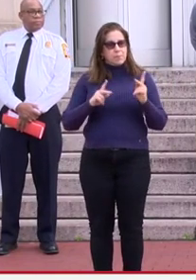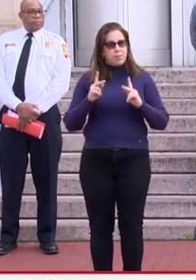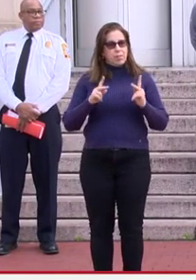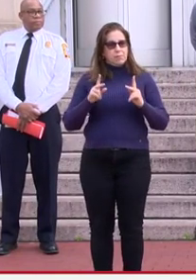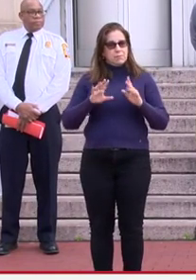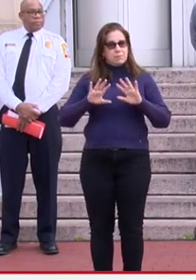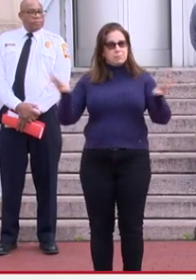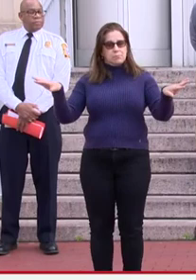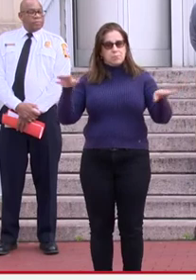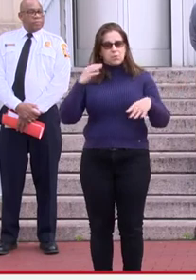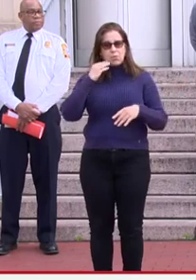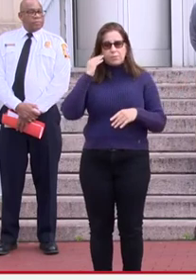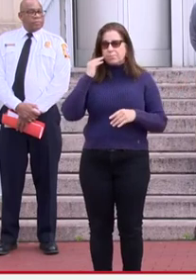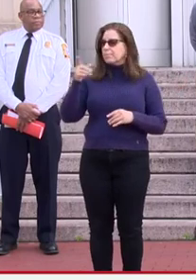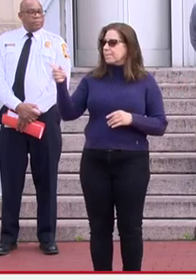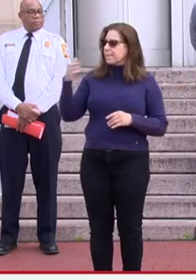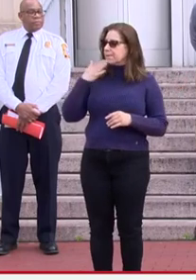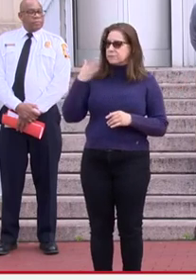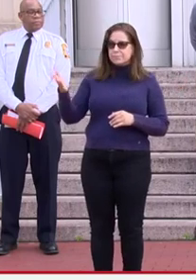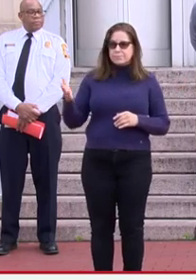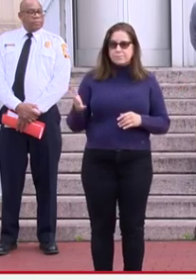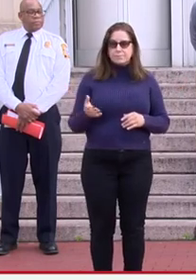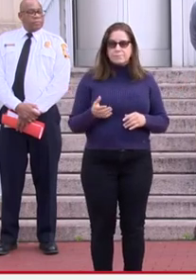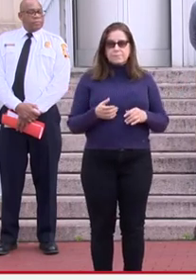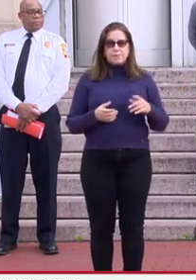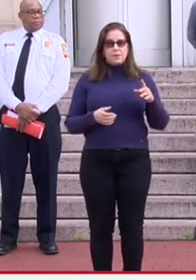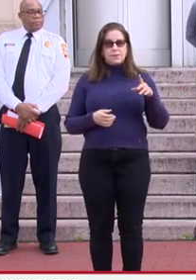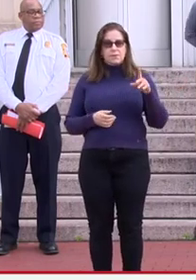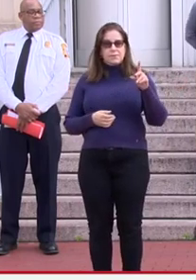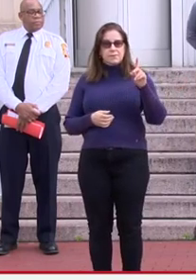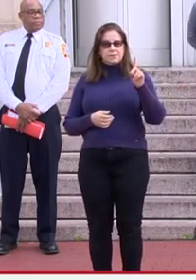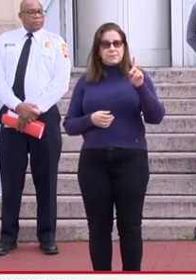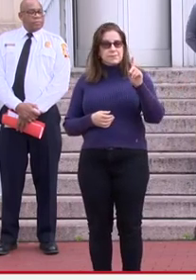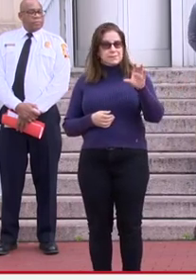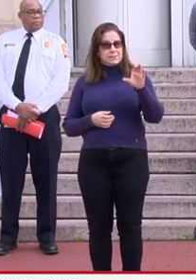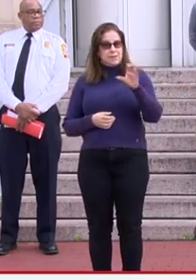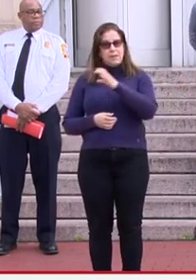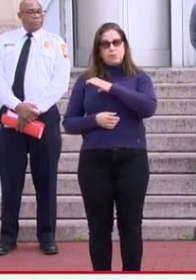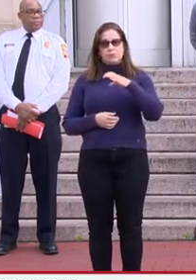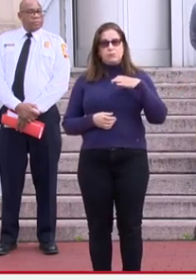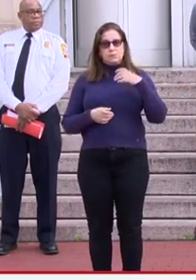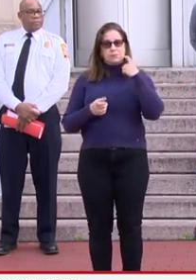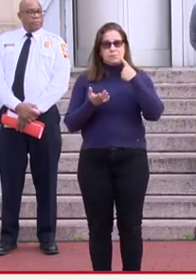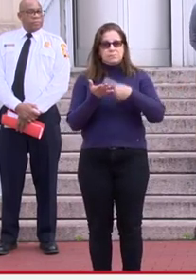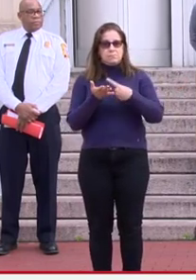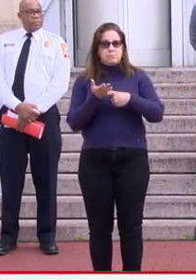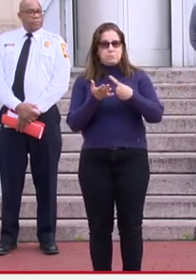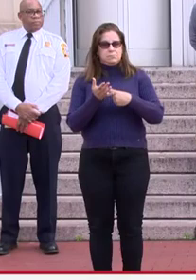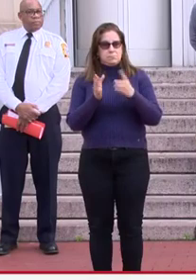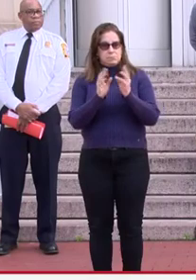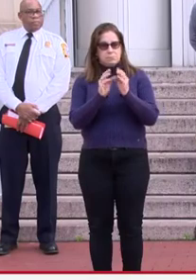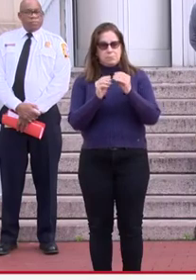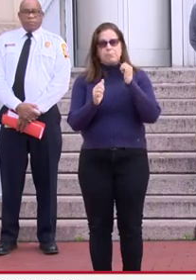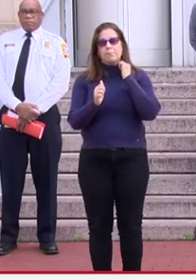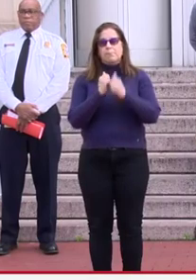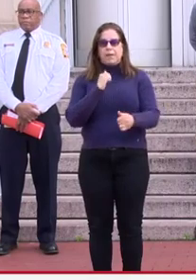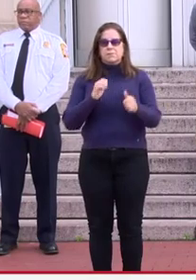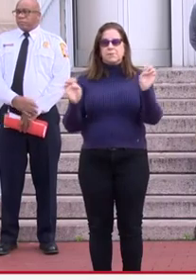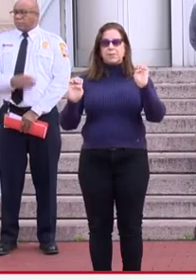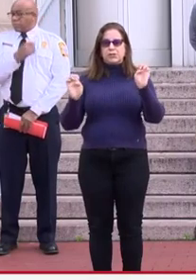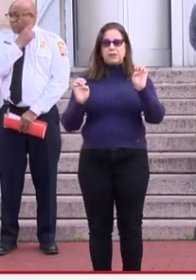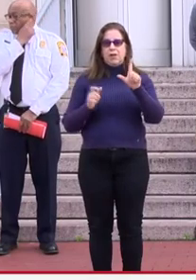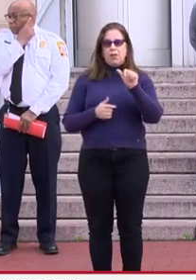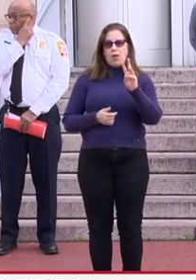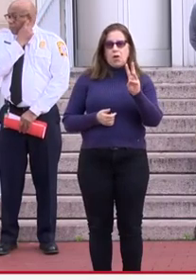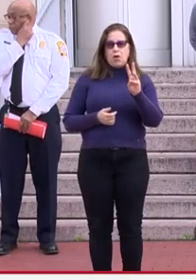to the D.C. Council. They met on Tuesday to pass a piece of emergency legislation. I think it has about